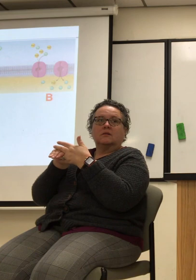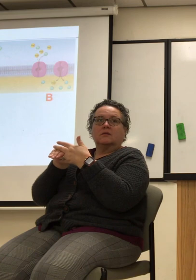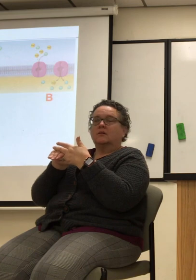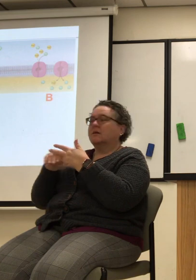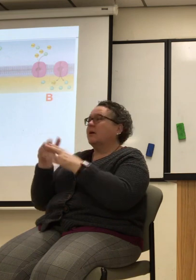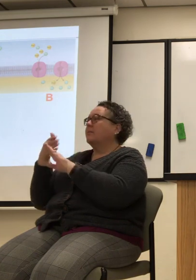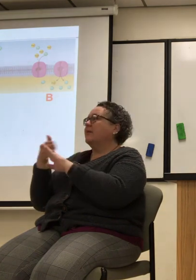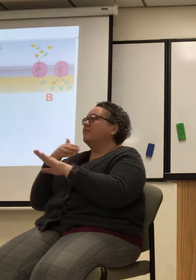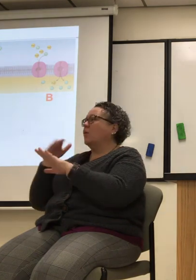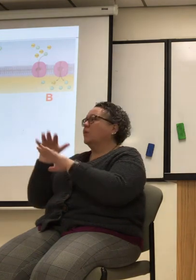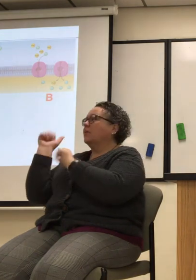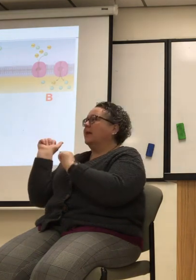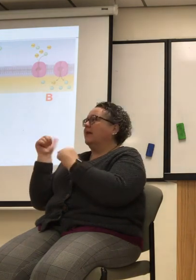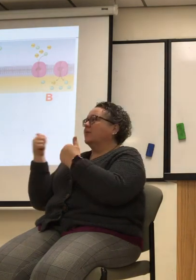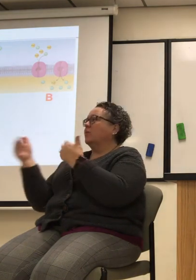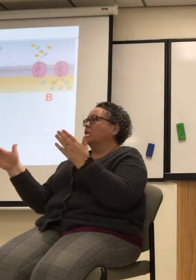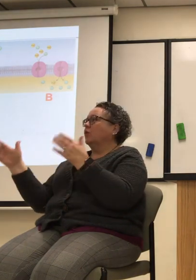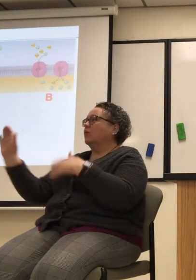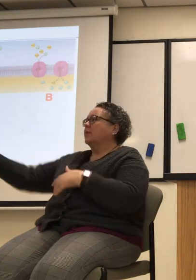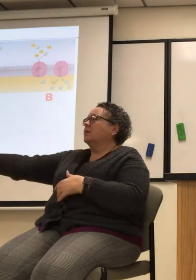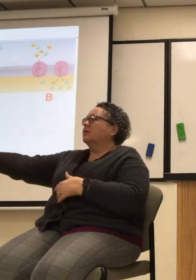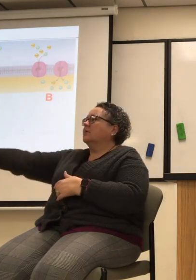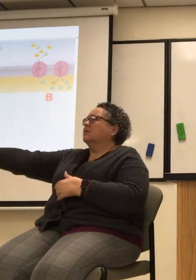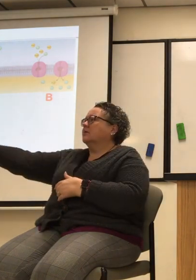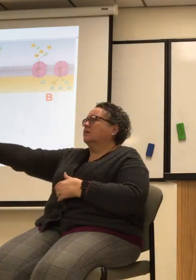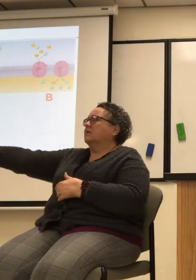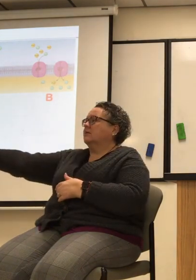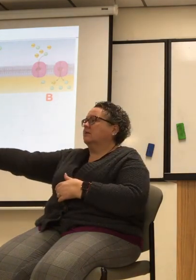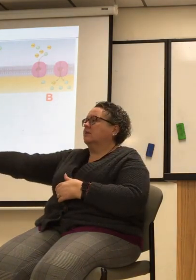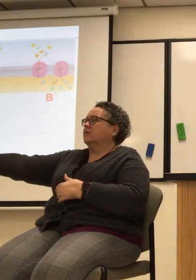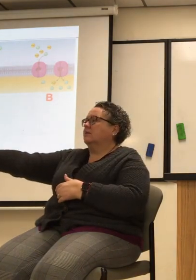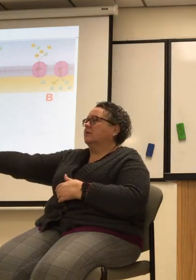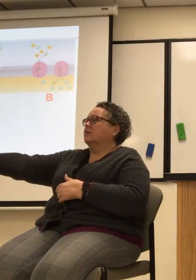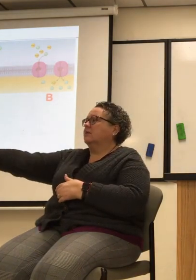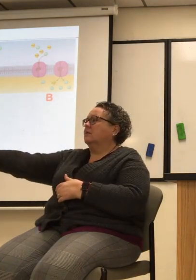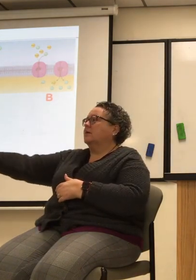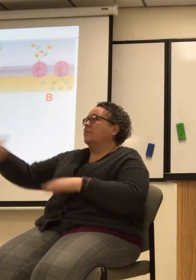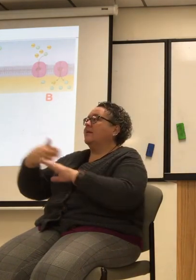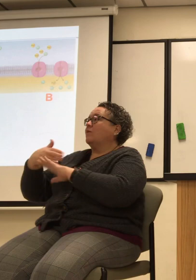leave the room, you had a homework assignment, and I want you to leave it here.